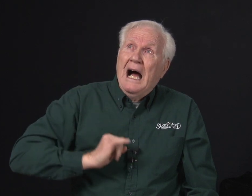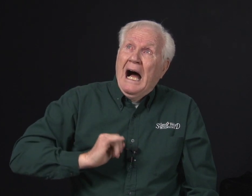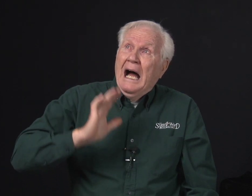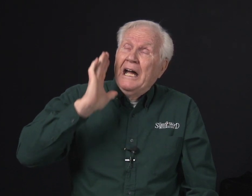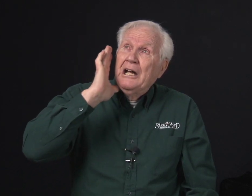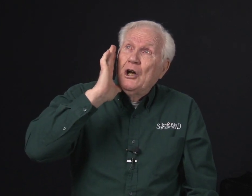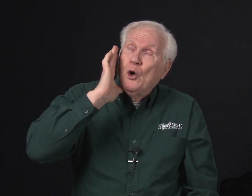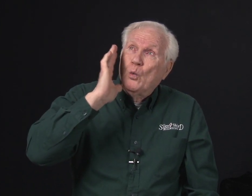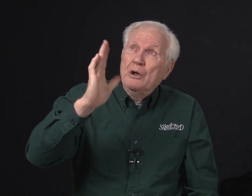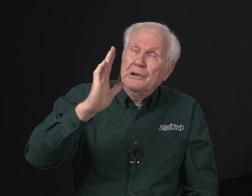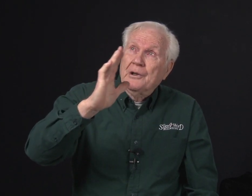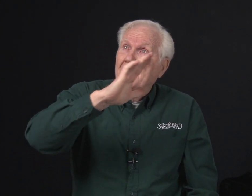I will